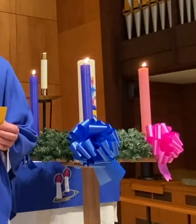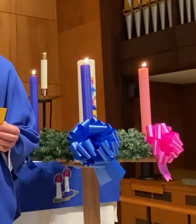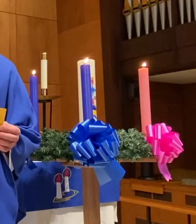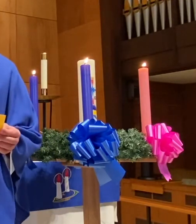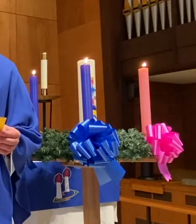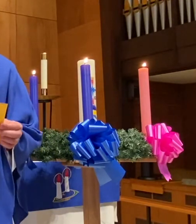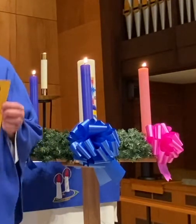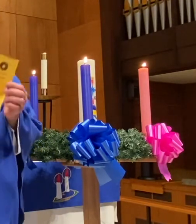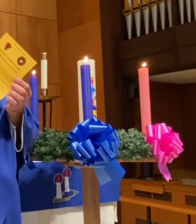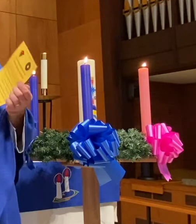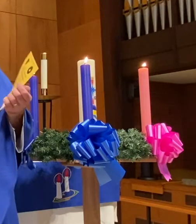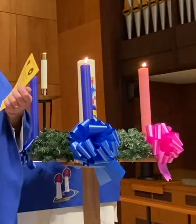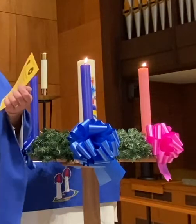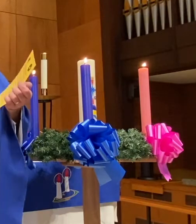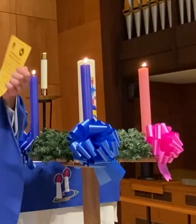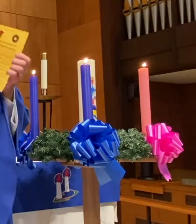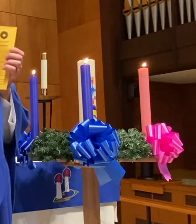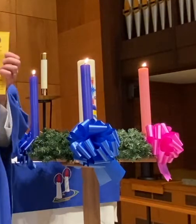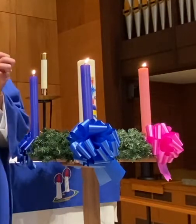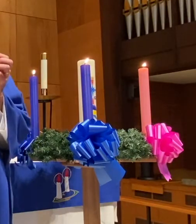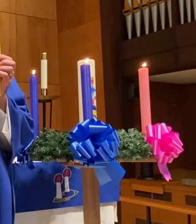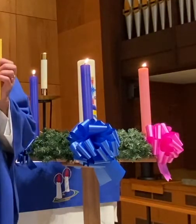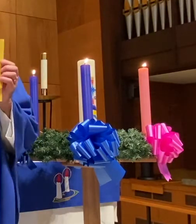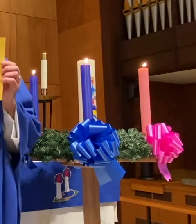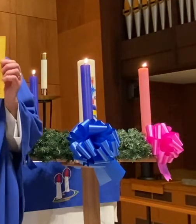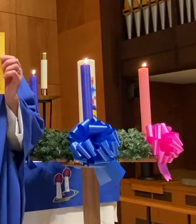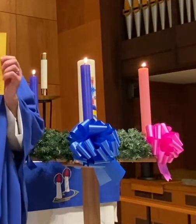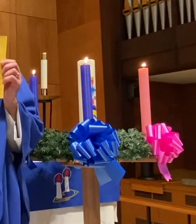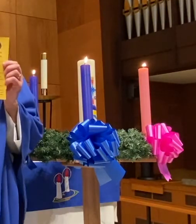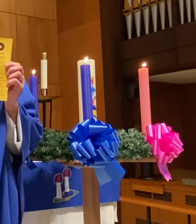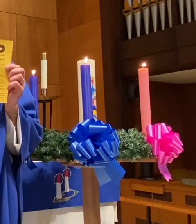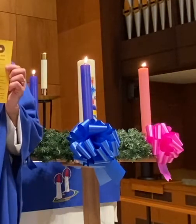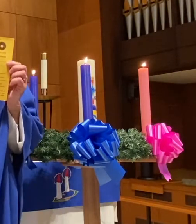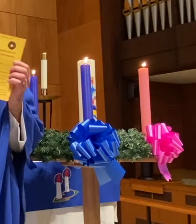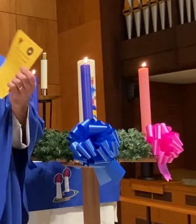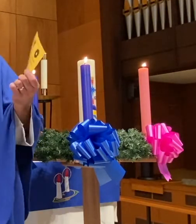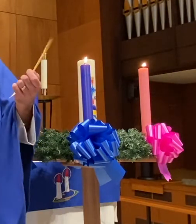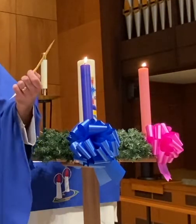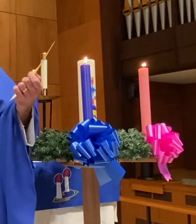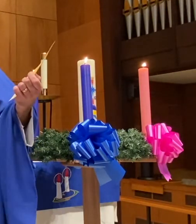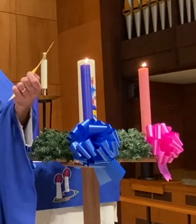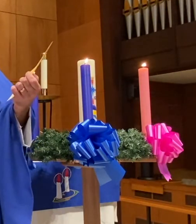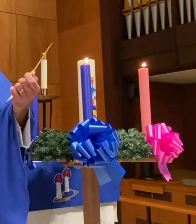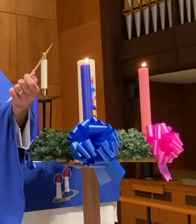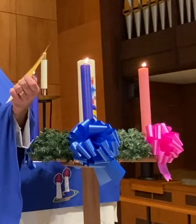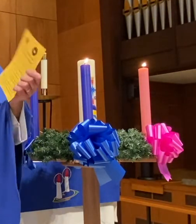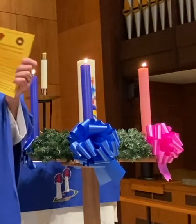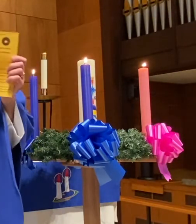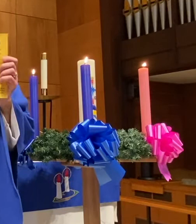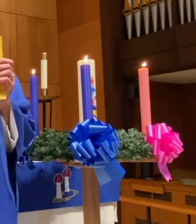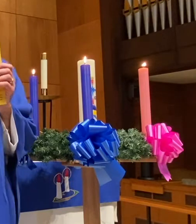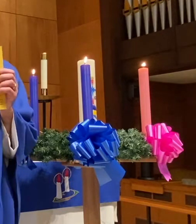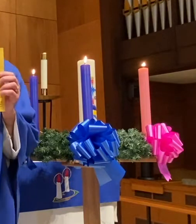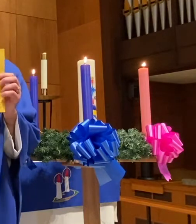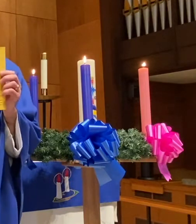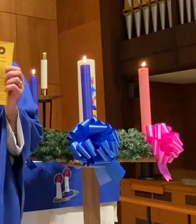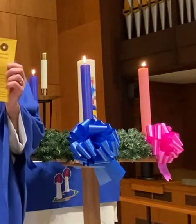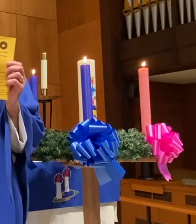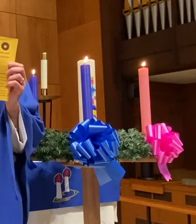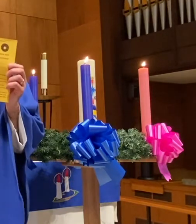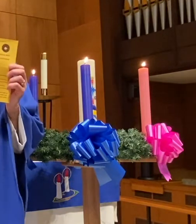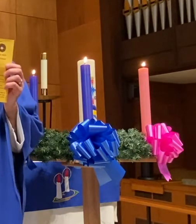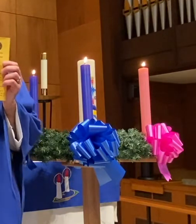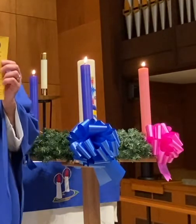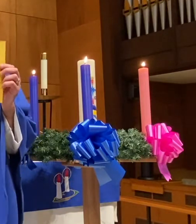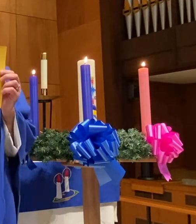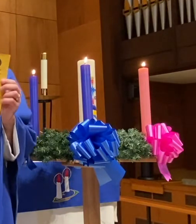we prepare for our Christmas celebration, if you'd like to help sponsor our Christmas decorations, or inside or out in loving memory of a